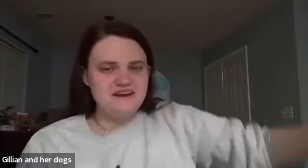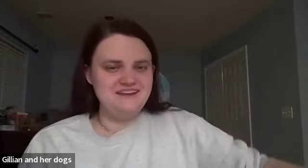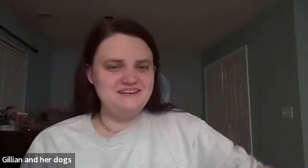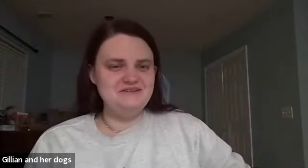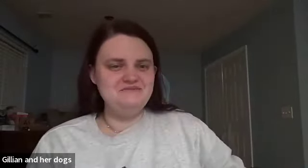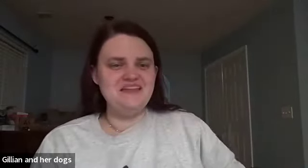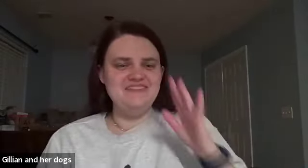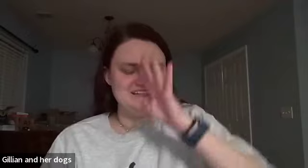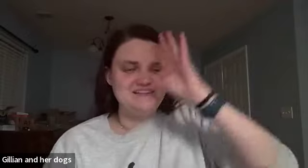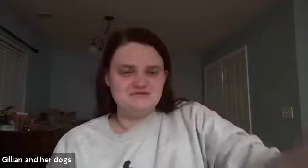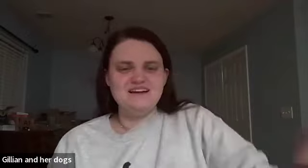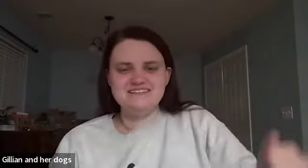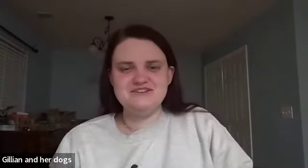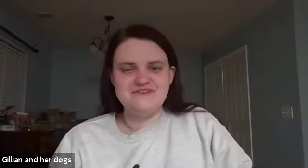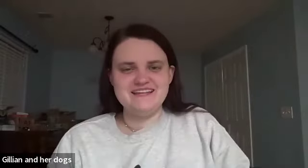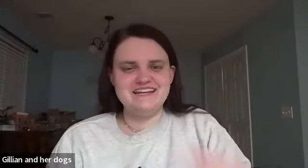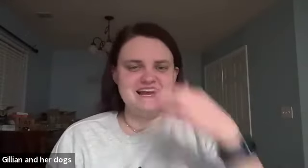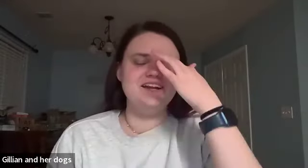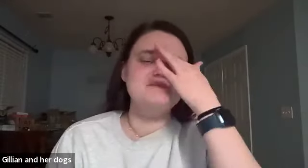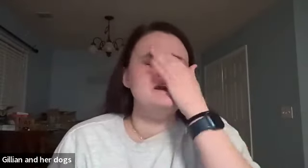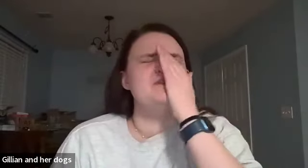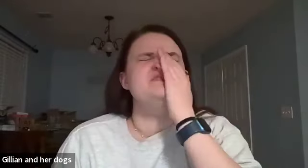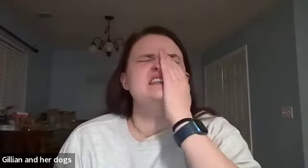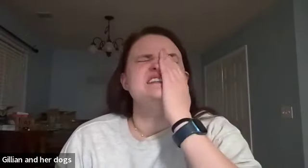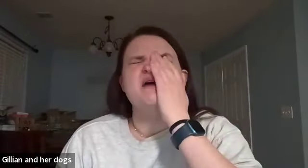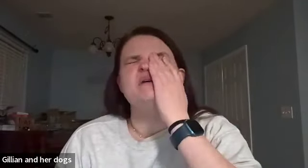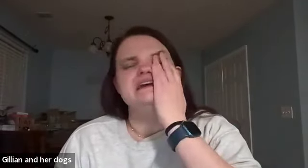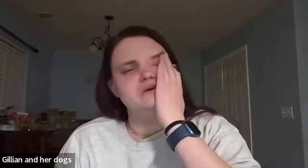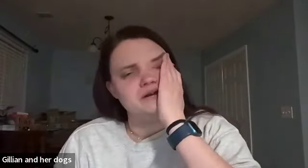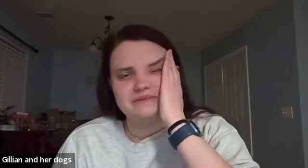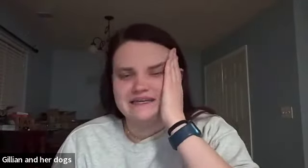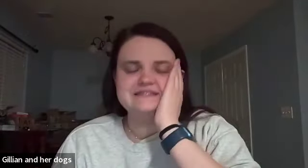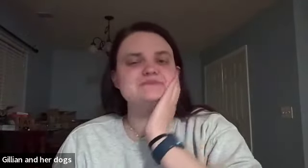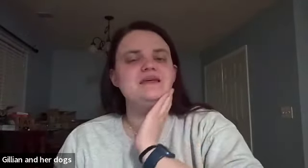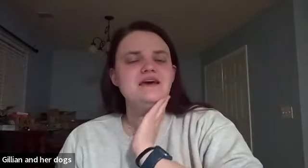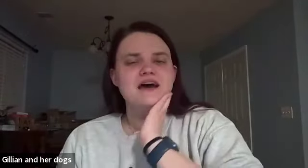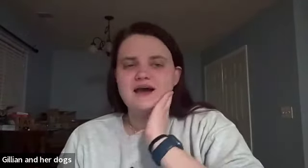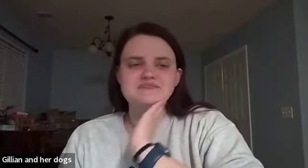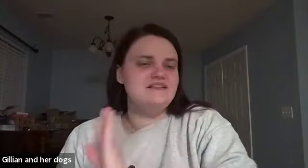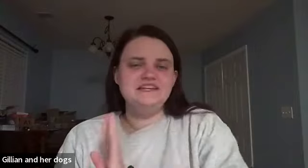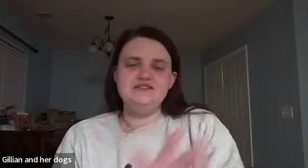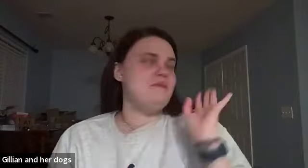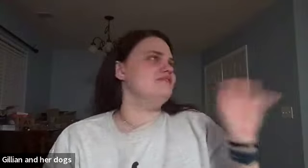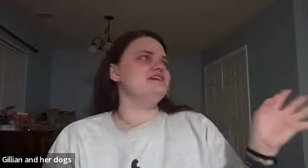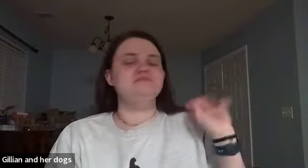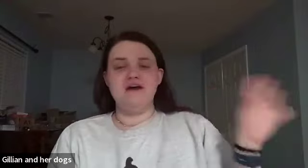ignoring you. And they tell it directly to their face. And I look at them and I go, that's not what ignoring means. I'm telling you the amount of times I've had